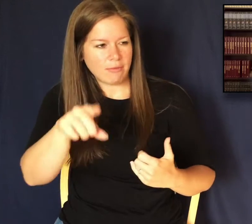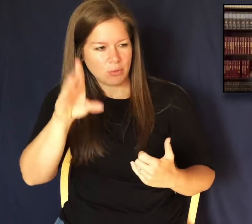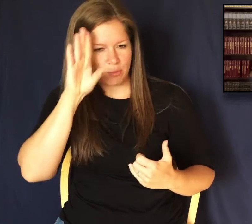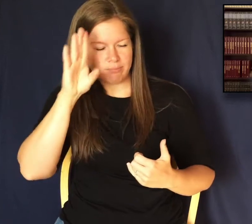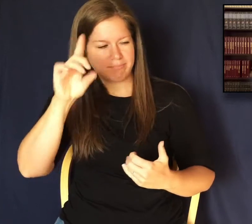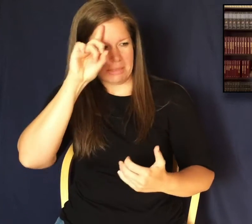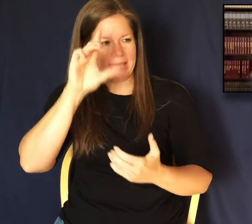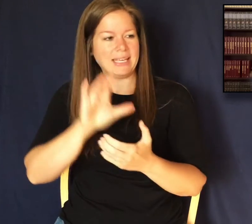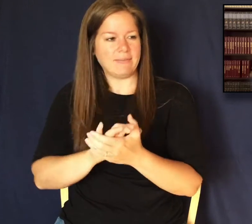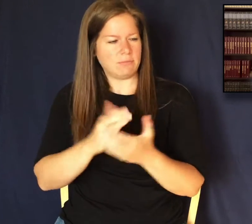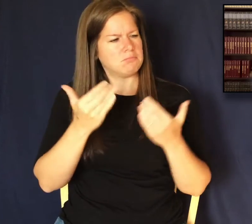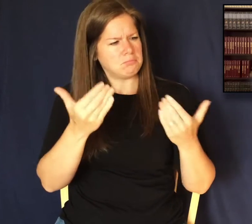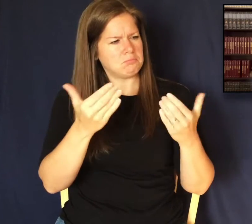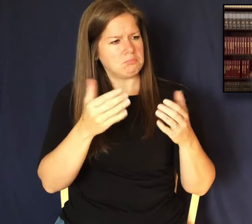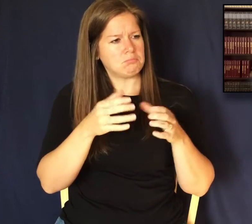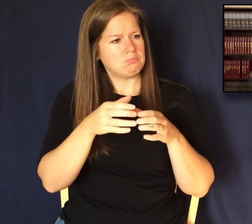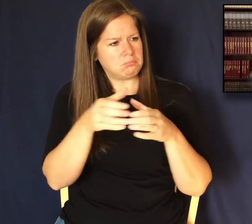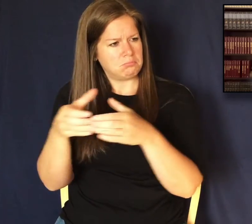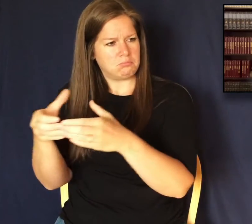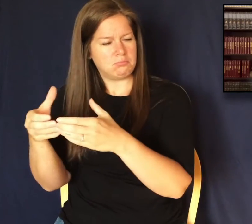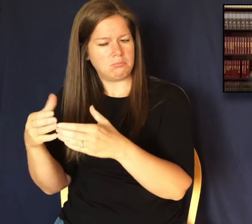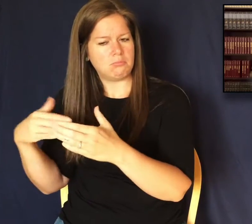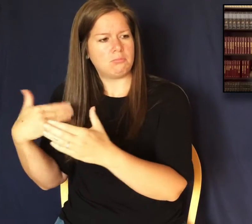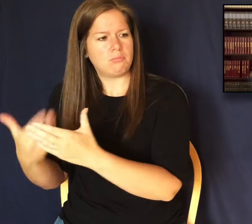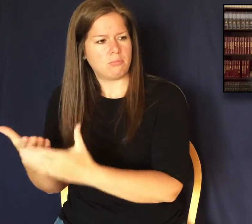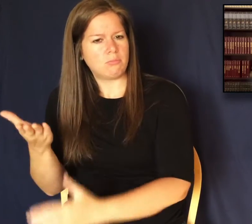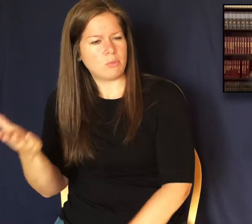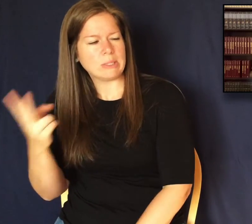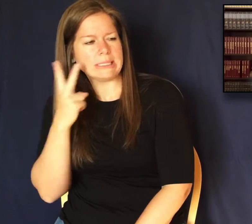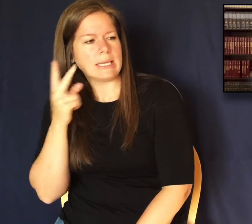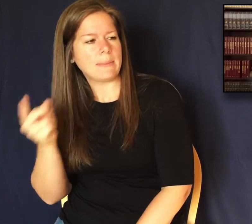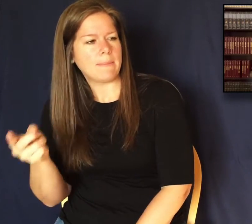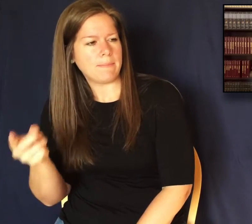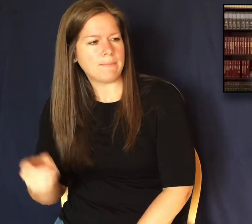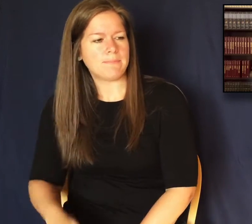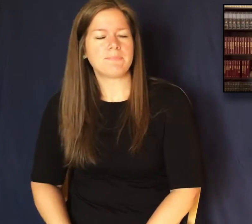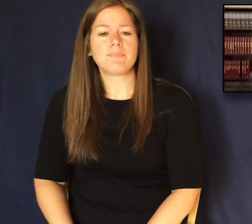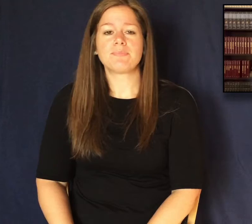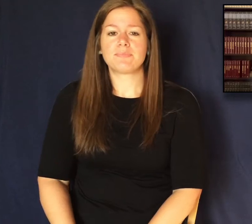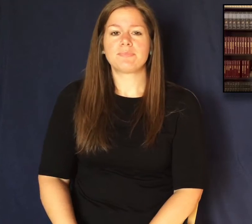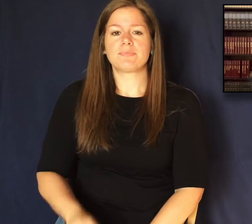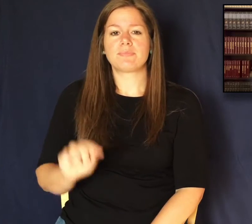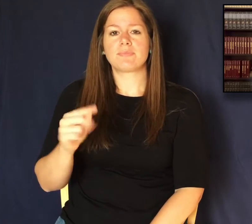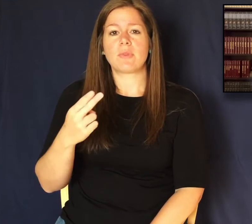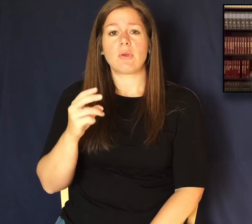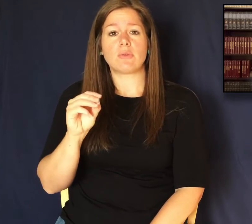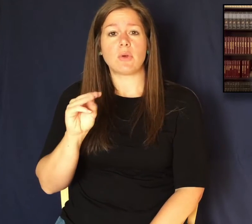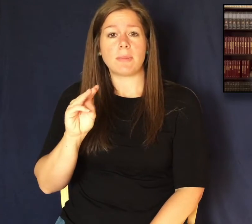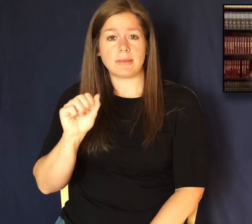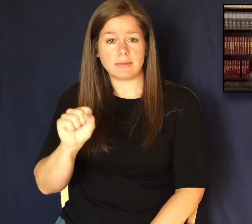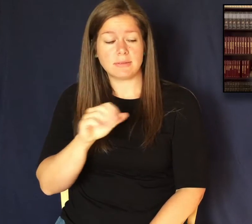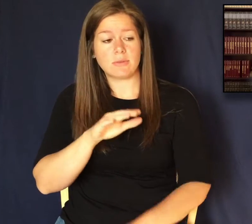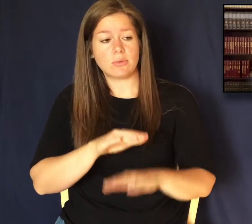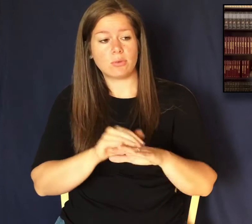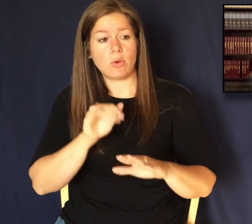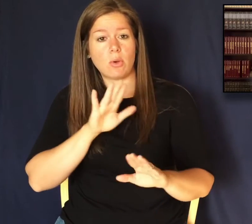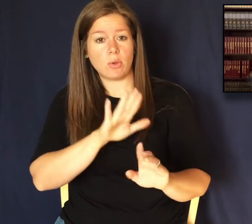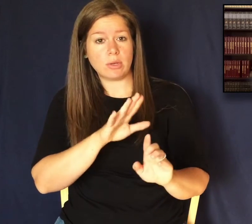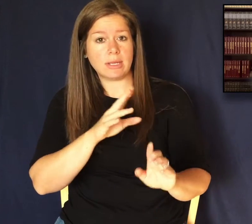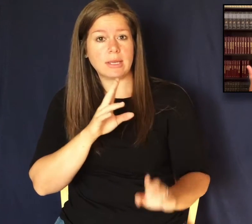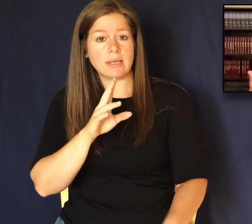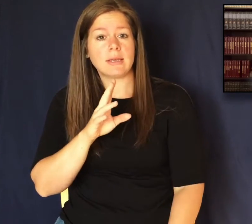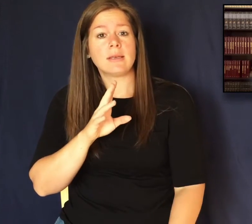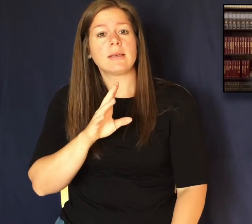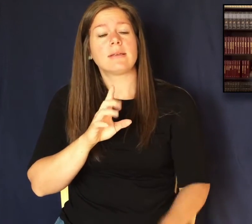him." So Thomas, called the twin, said to his fellow disciples, "Let us go also, that we may die with him." And